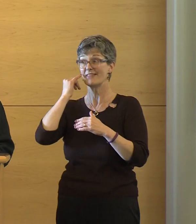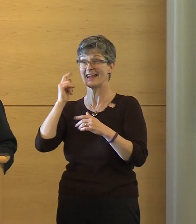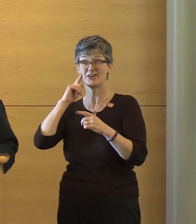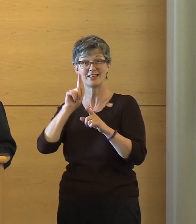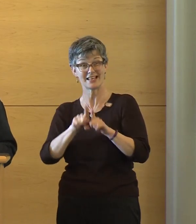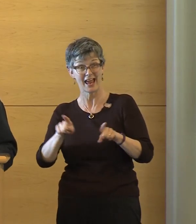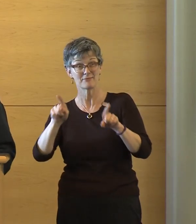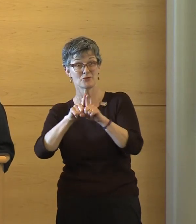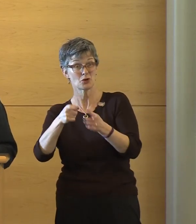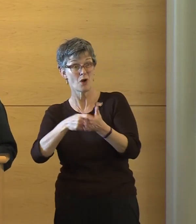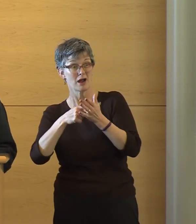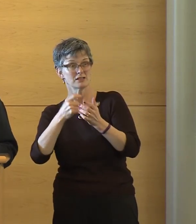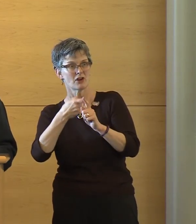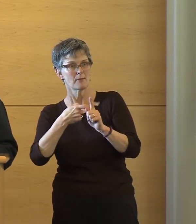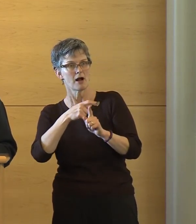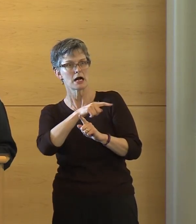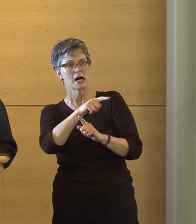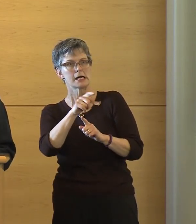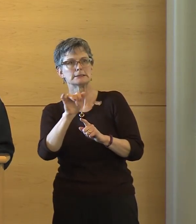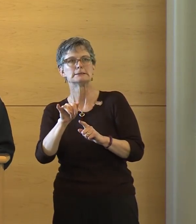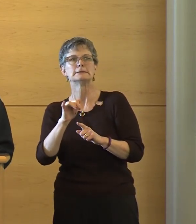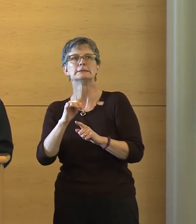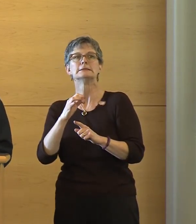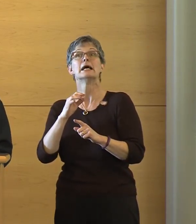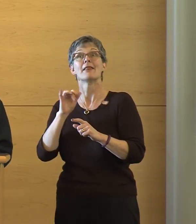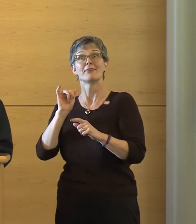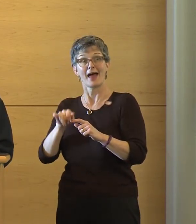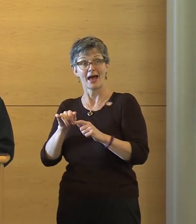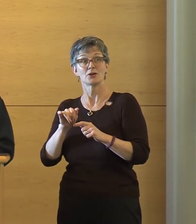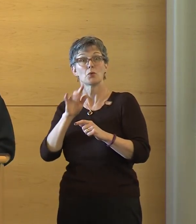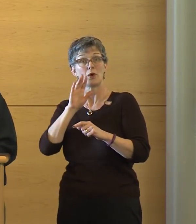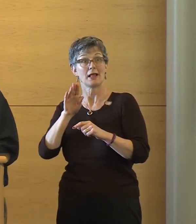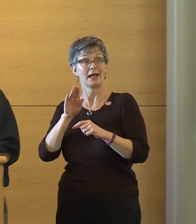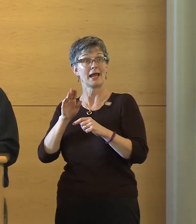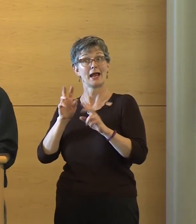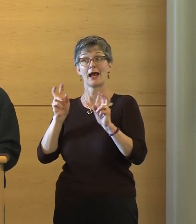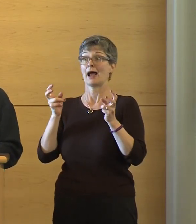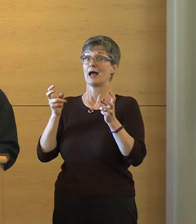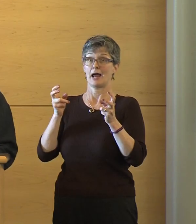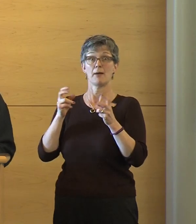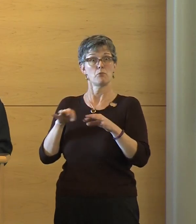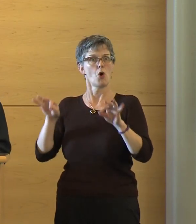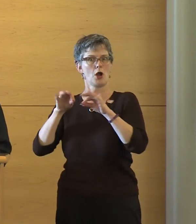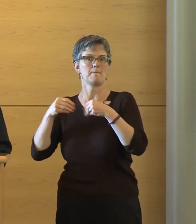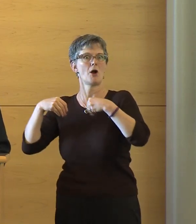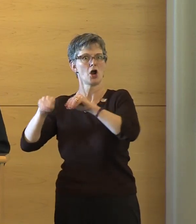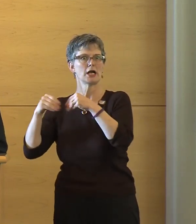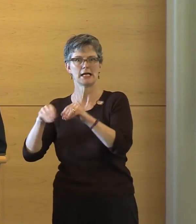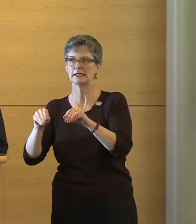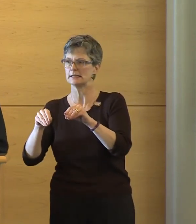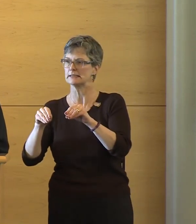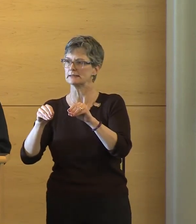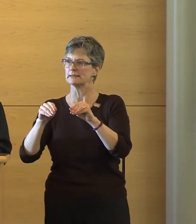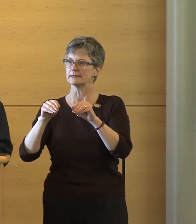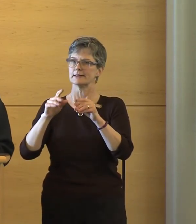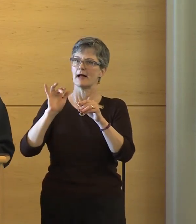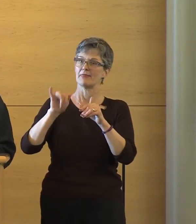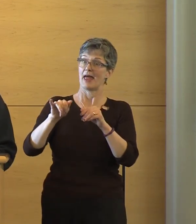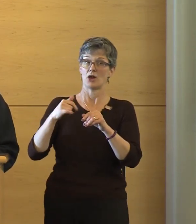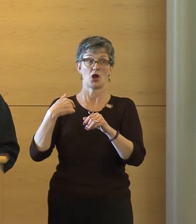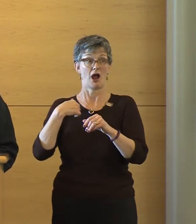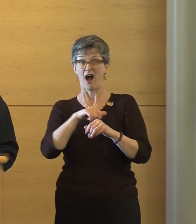institutions that are doing the same thing. And there are actually quite a few. There is a movement in higher education to demand accessibility from vendors. And the more